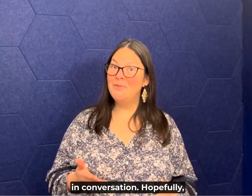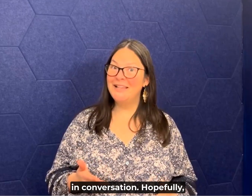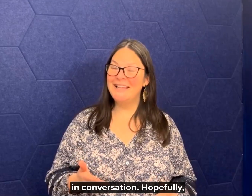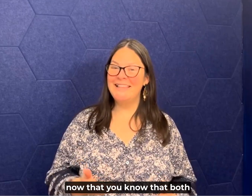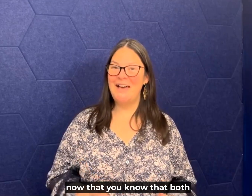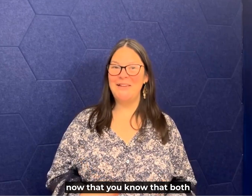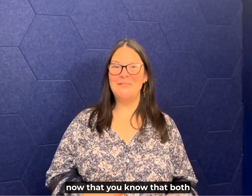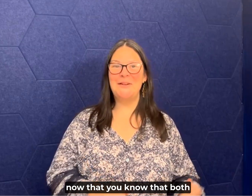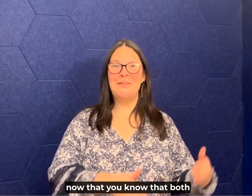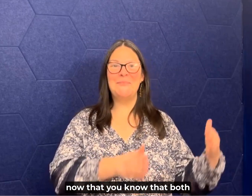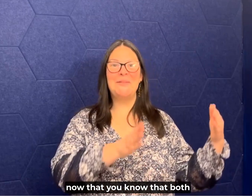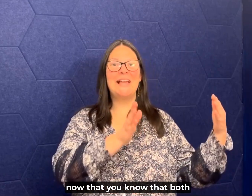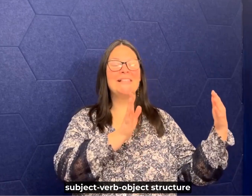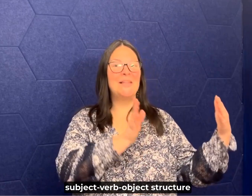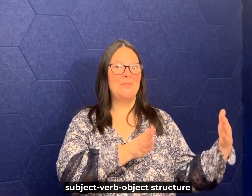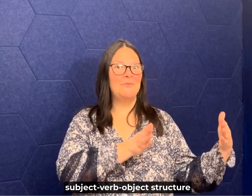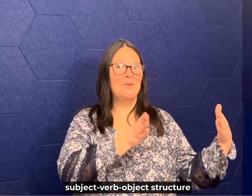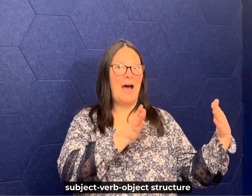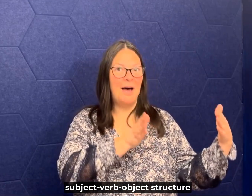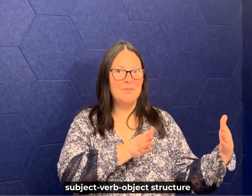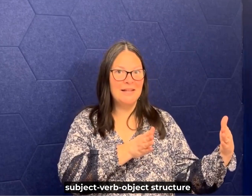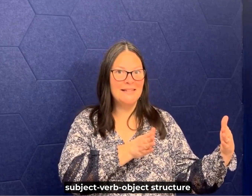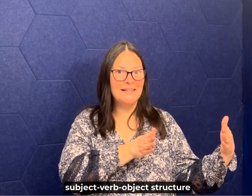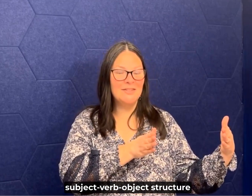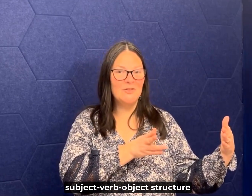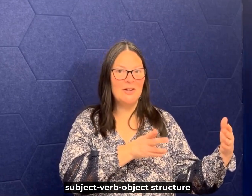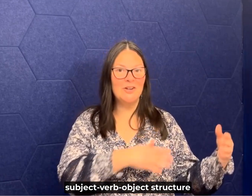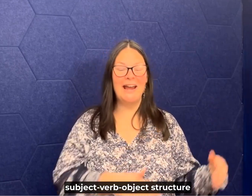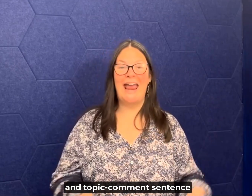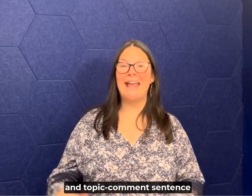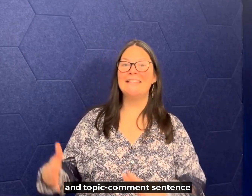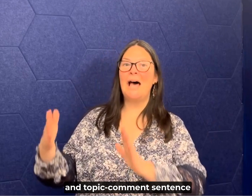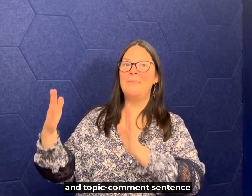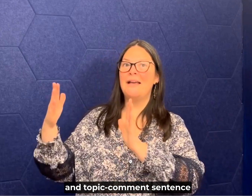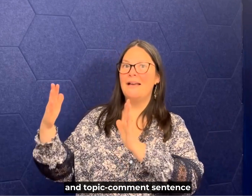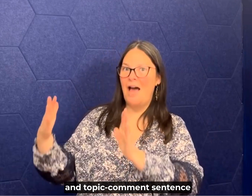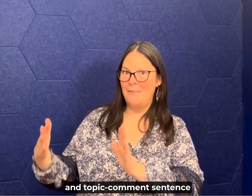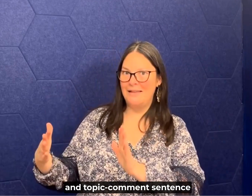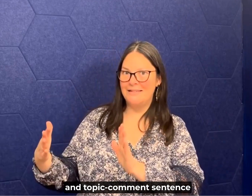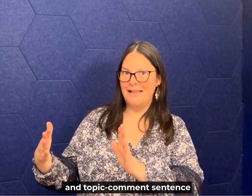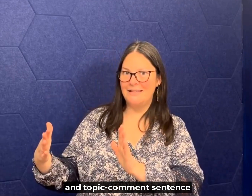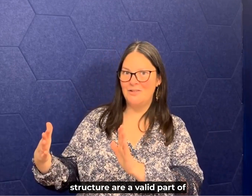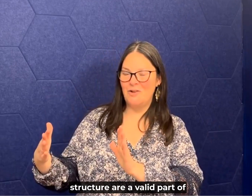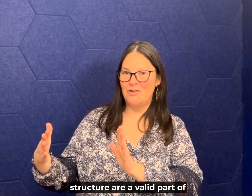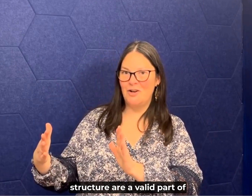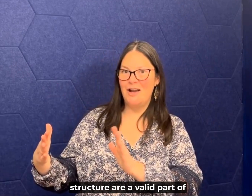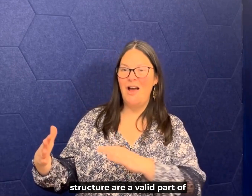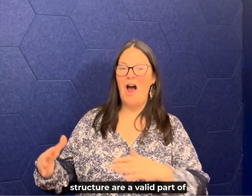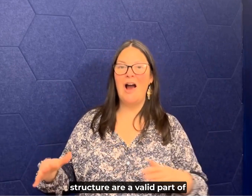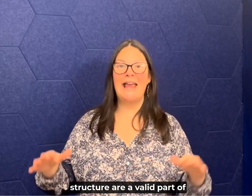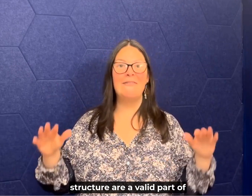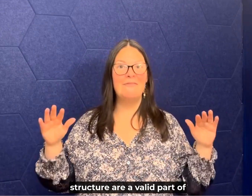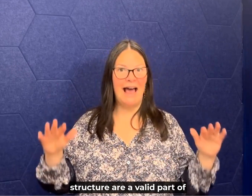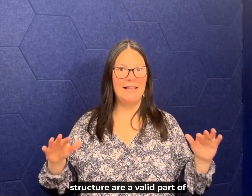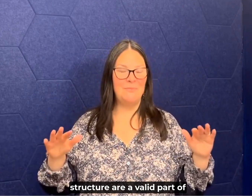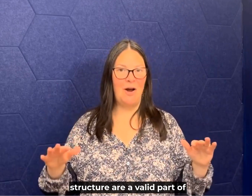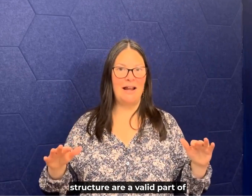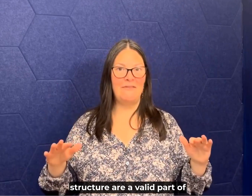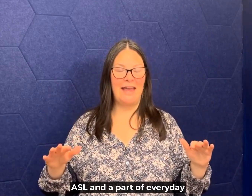Hopefully, now that you know that both subject-verb-object sentence structure and topic comment sentence structure are a valid part of